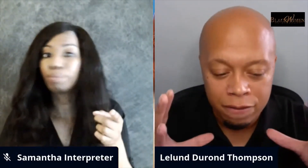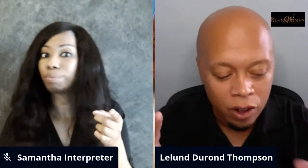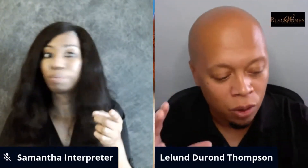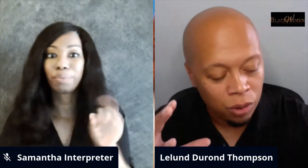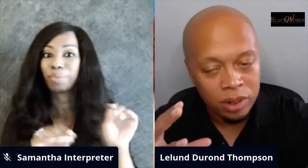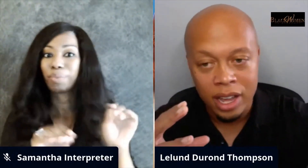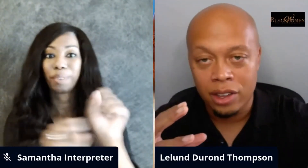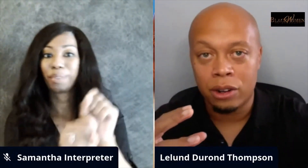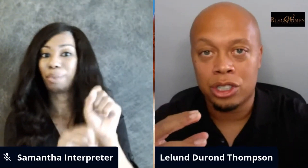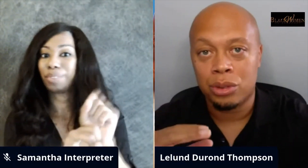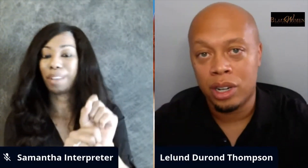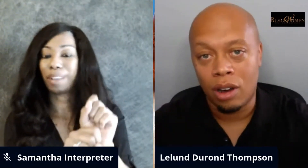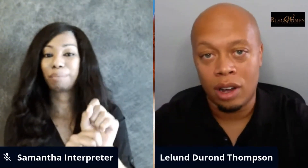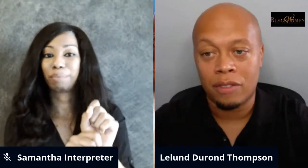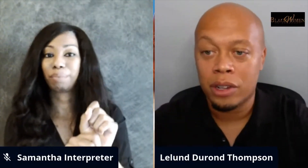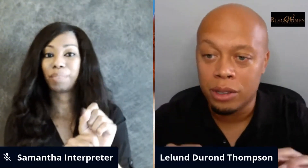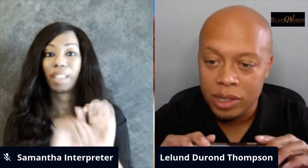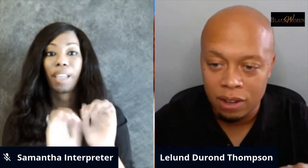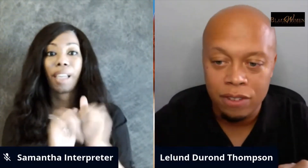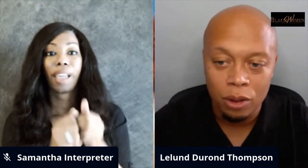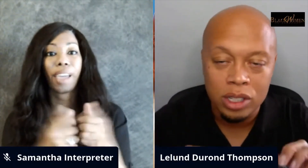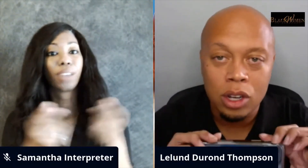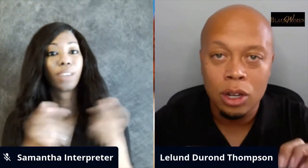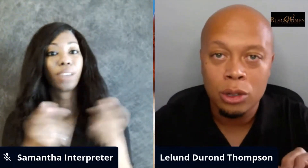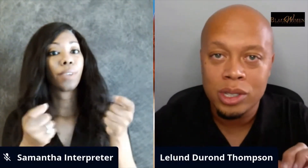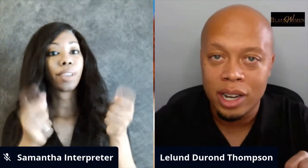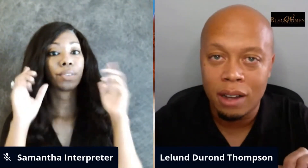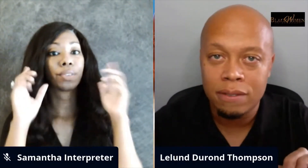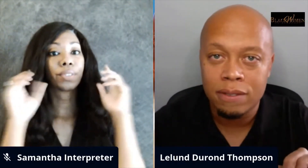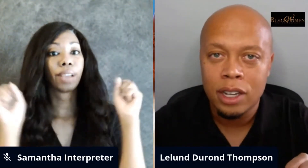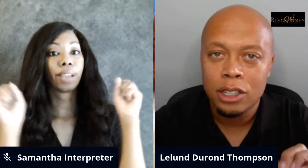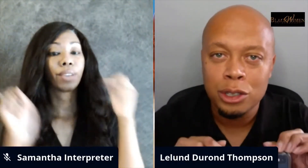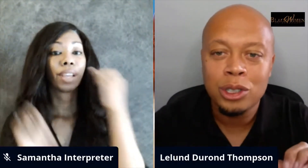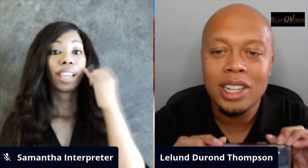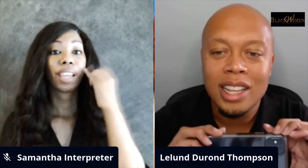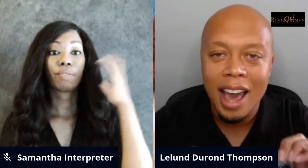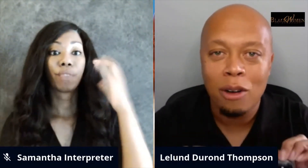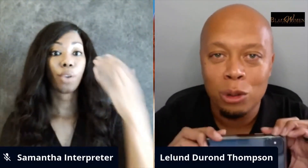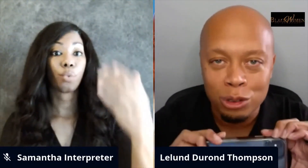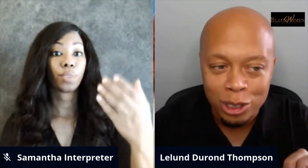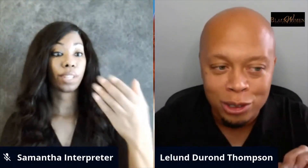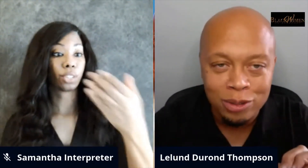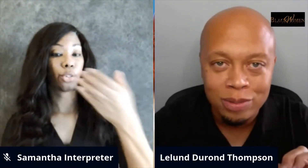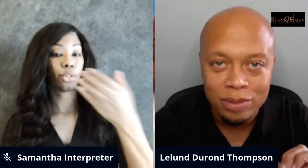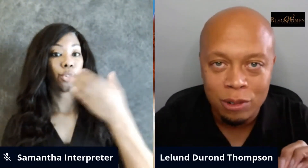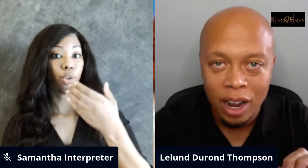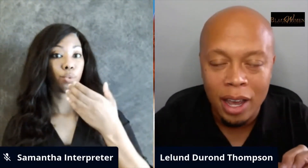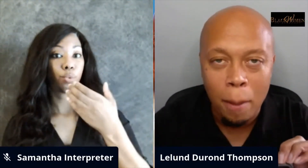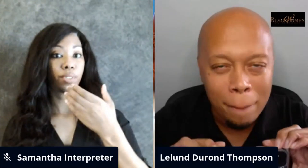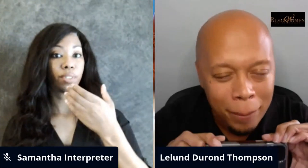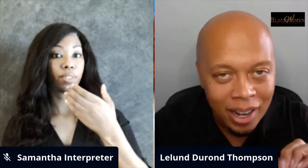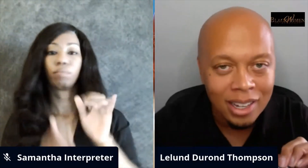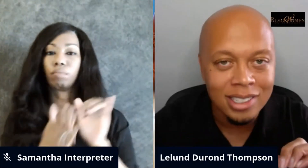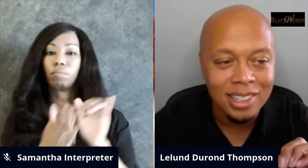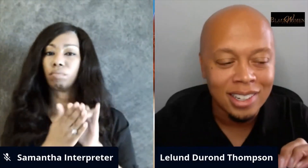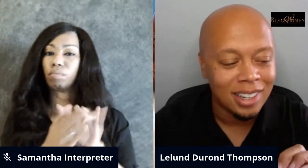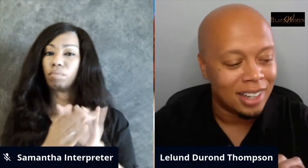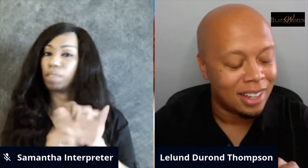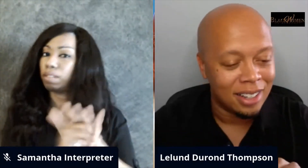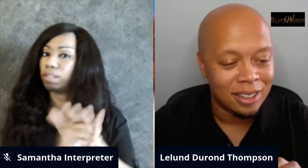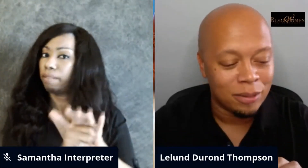If the phone that you're shooting on, if you're using a phone, is close enough, usually that will do, right?